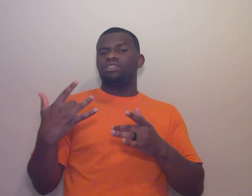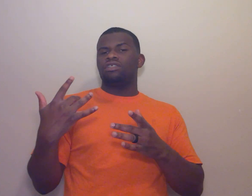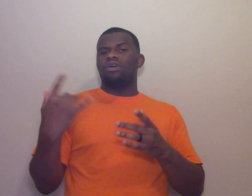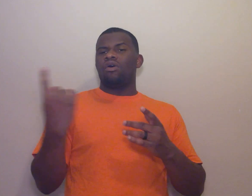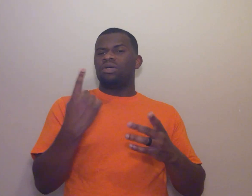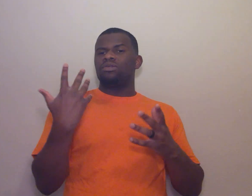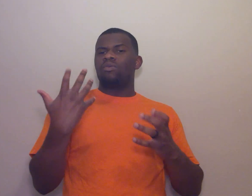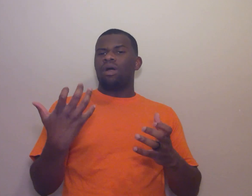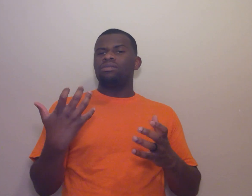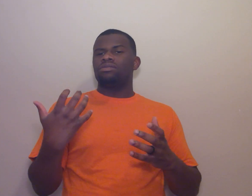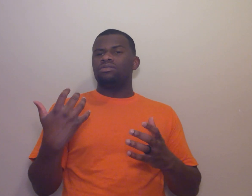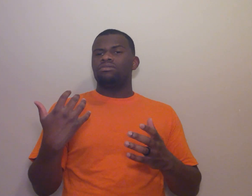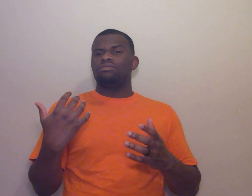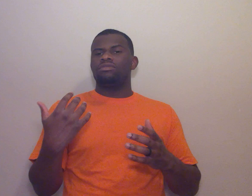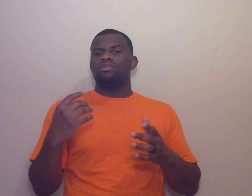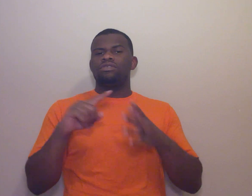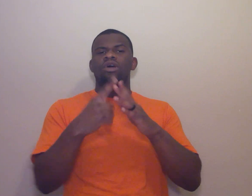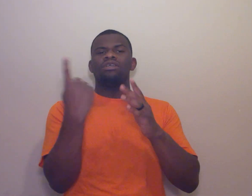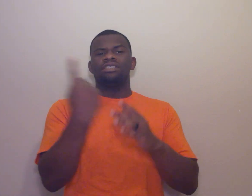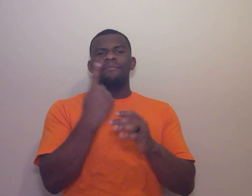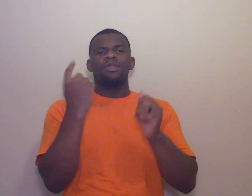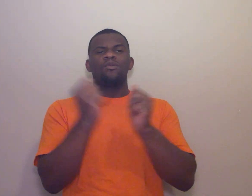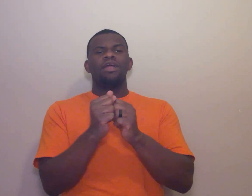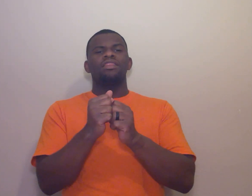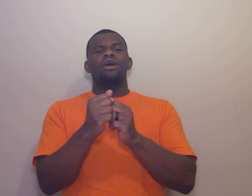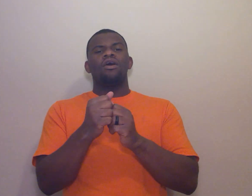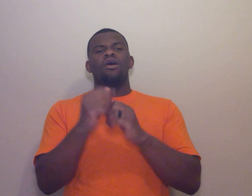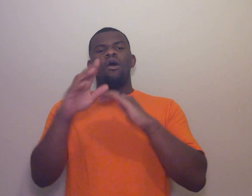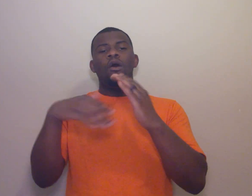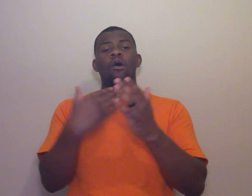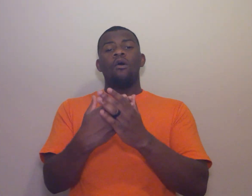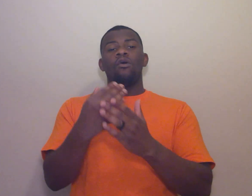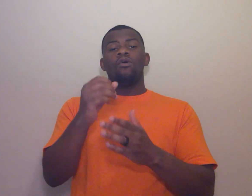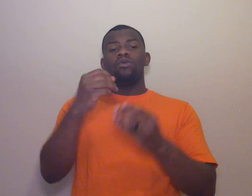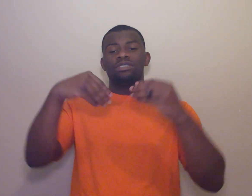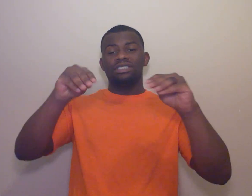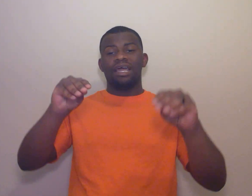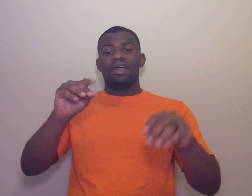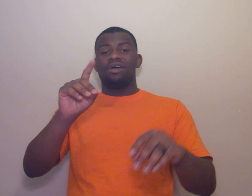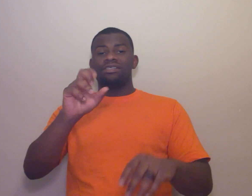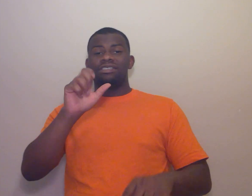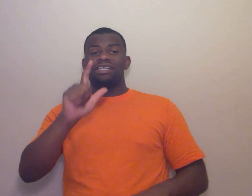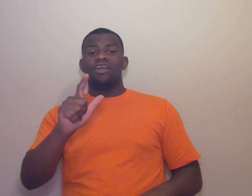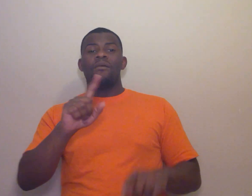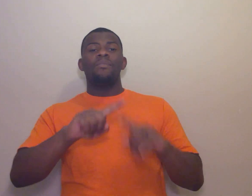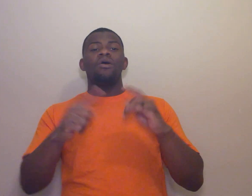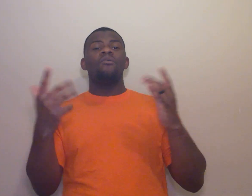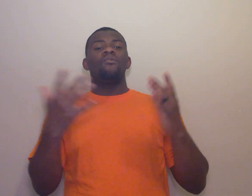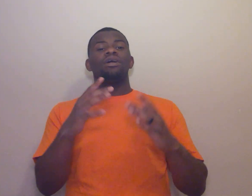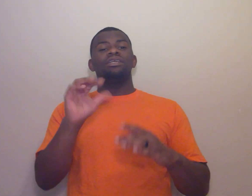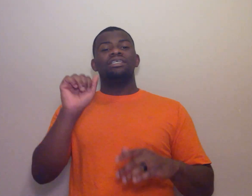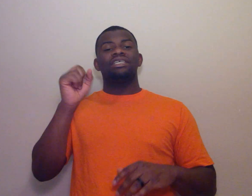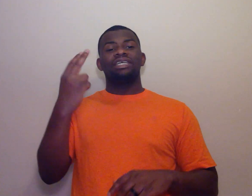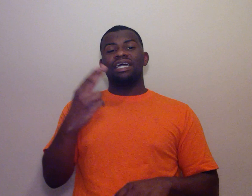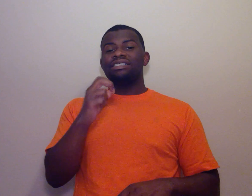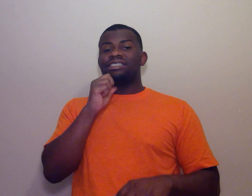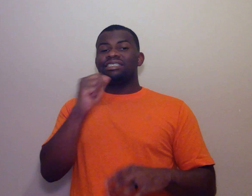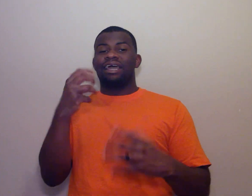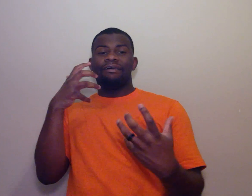wholesale deal first. But what if cash is not a fit? Sometimes they may say, oh, I can't tell that. I won't sell for that much.